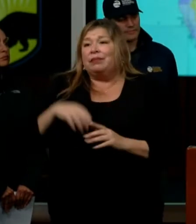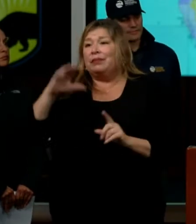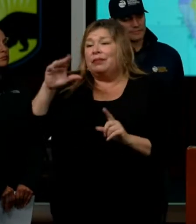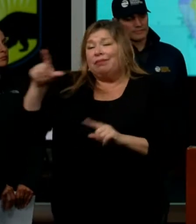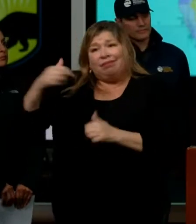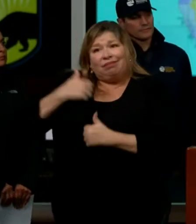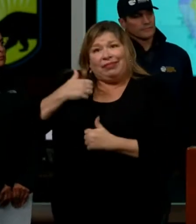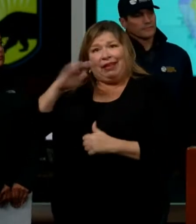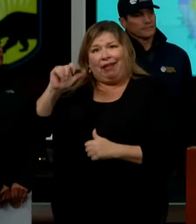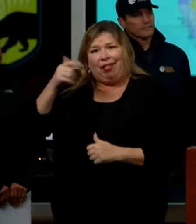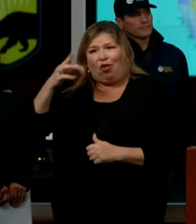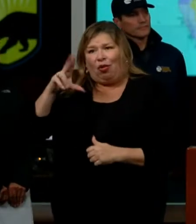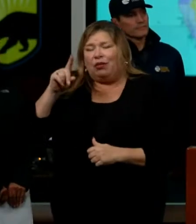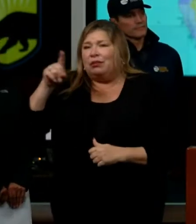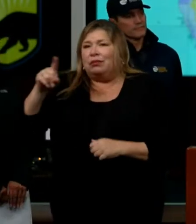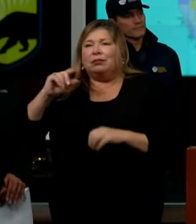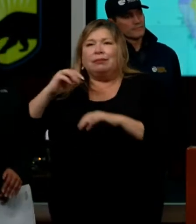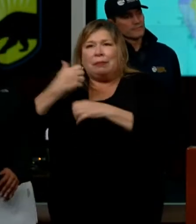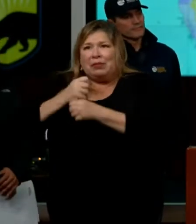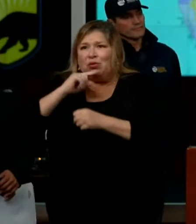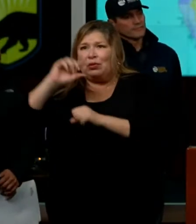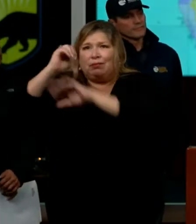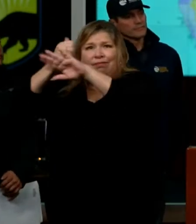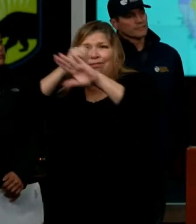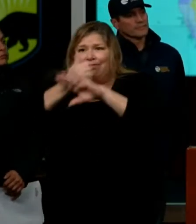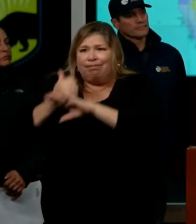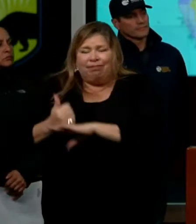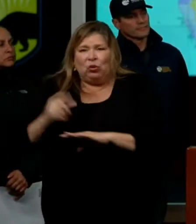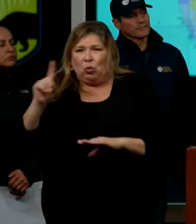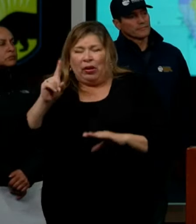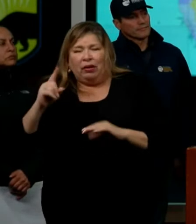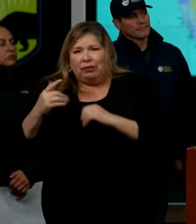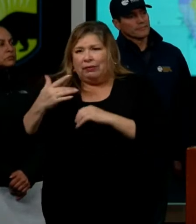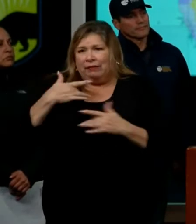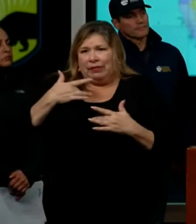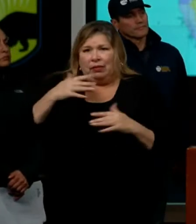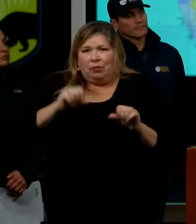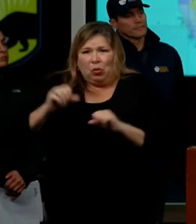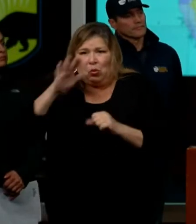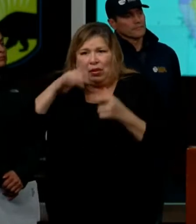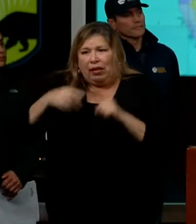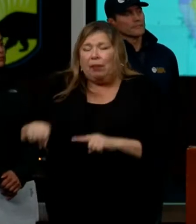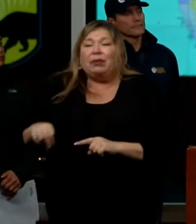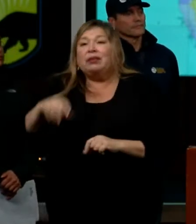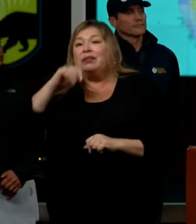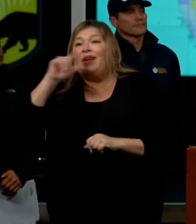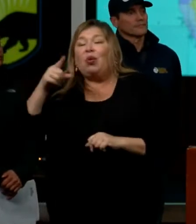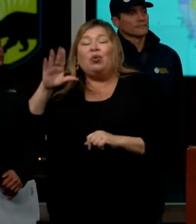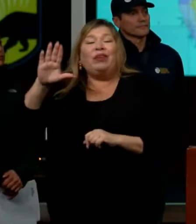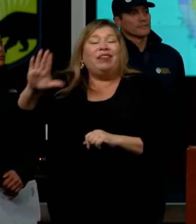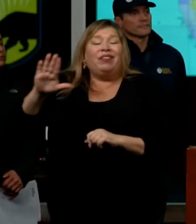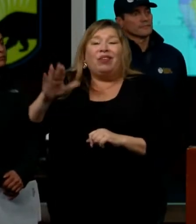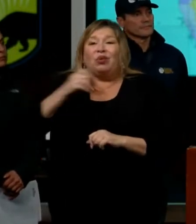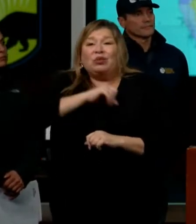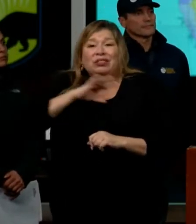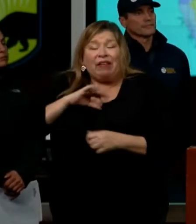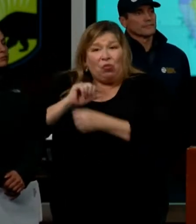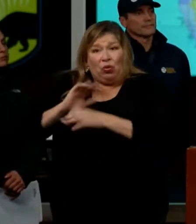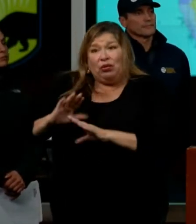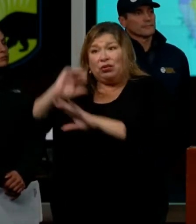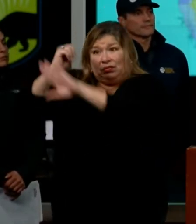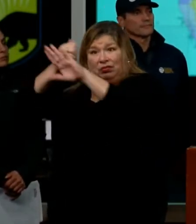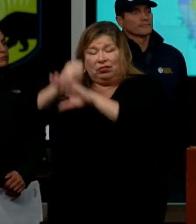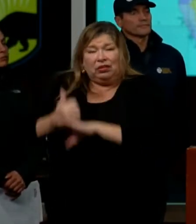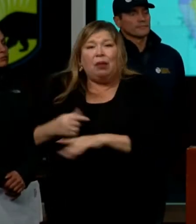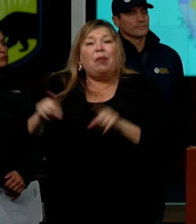doing their best to preposition in counties all across this state, not just individuals, but hard assets, these 28